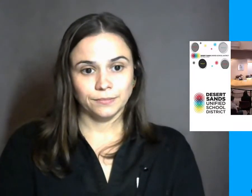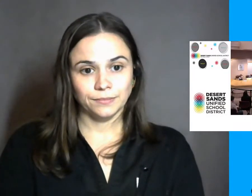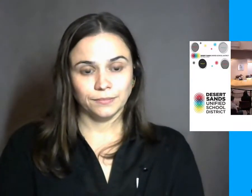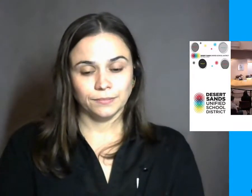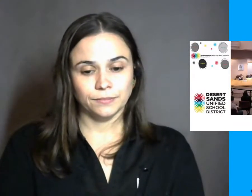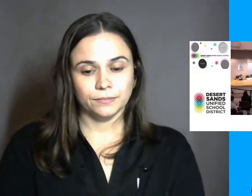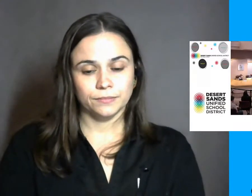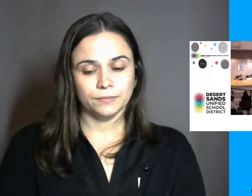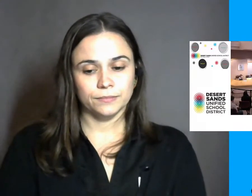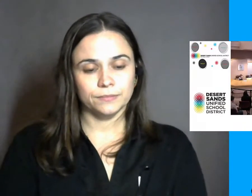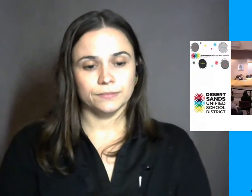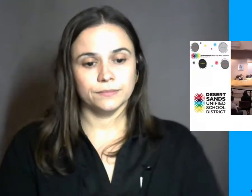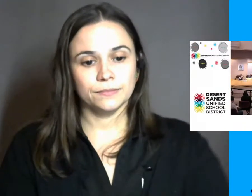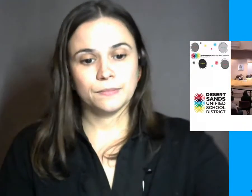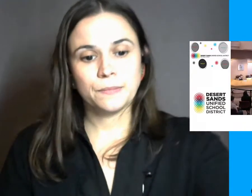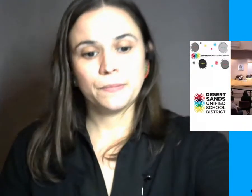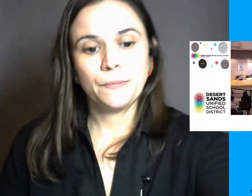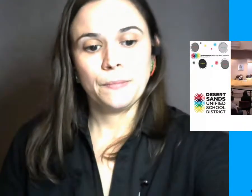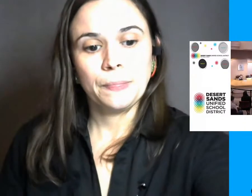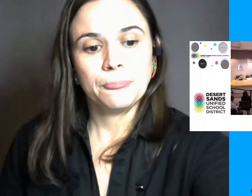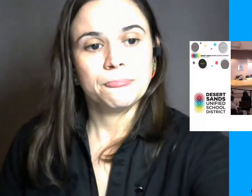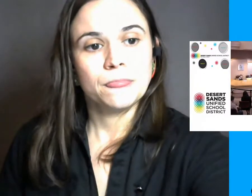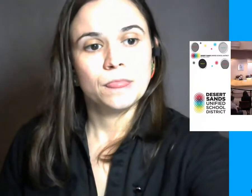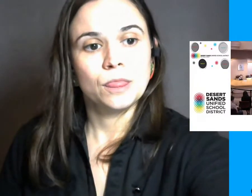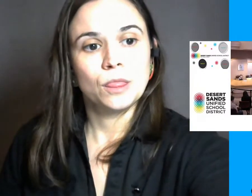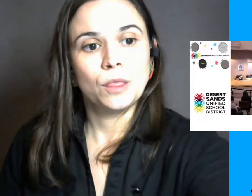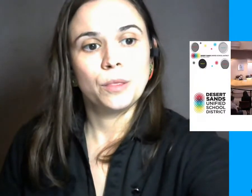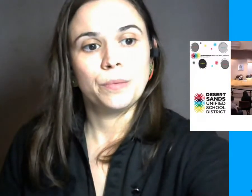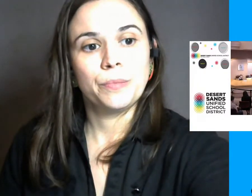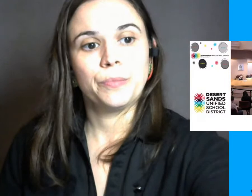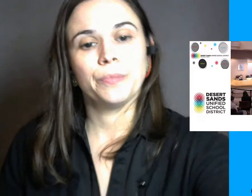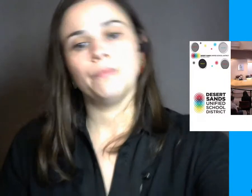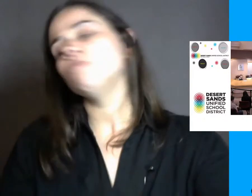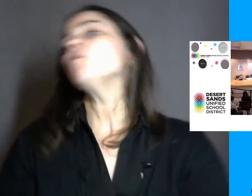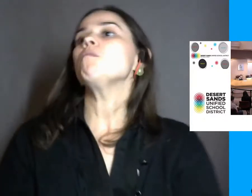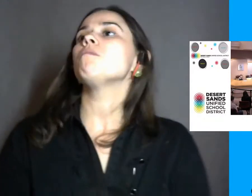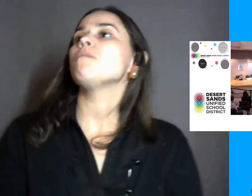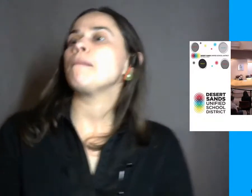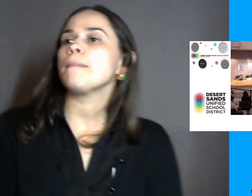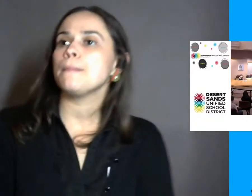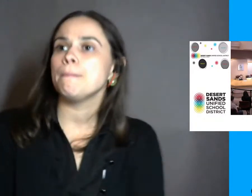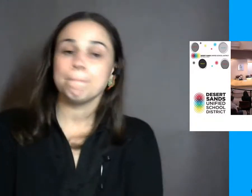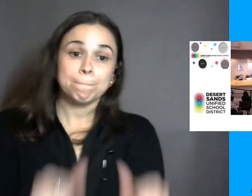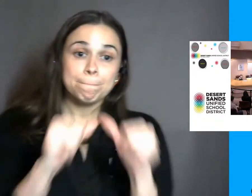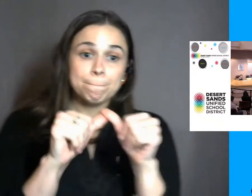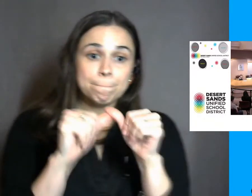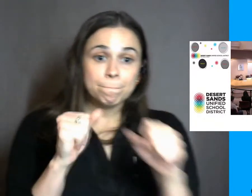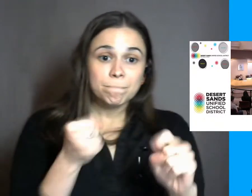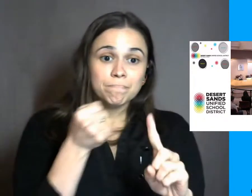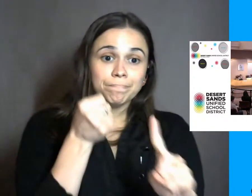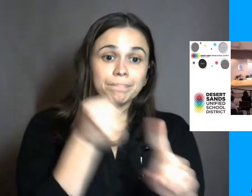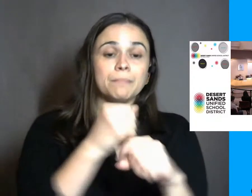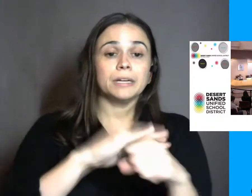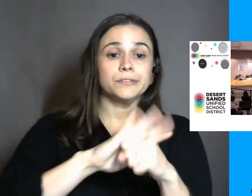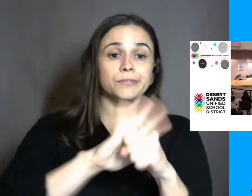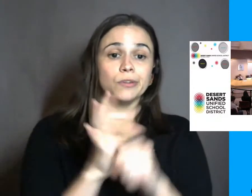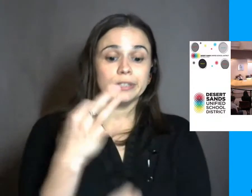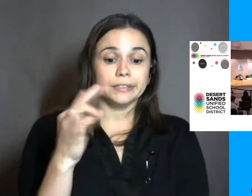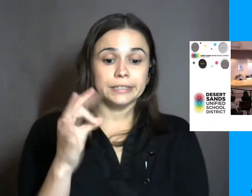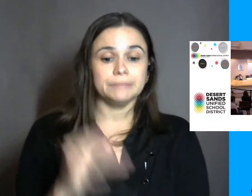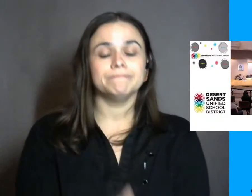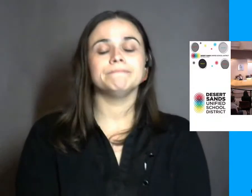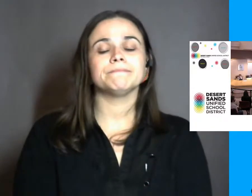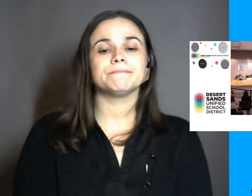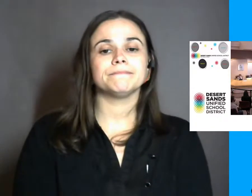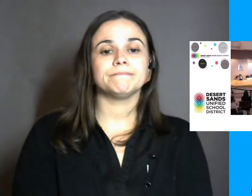The continuing impacts of COVID-19 pandemic, including the challenges of hiring staff, implementing health and safety